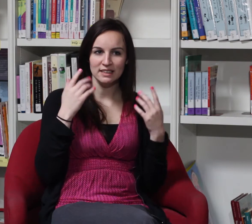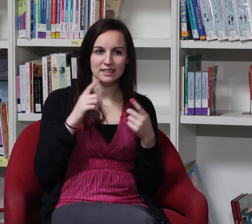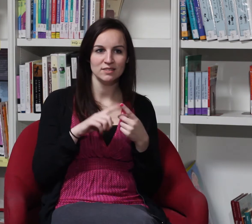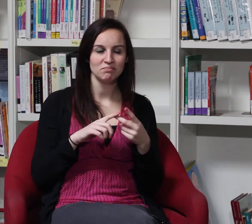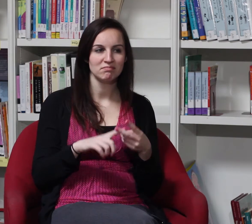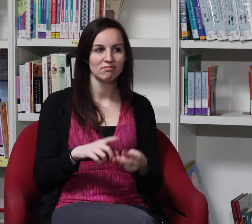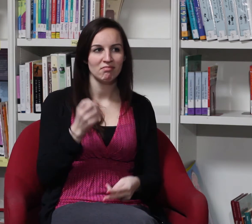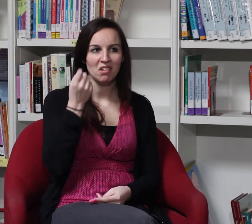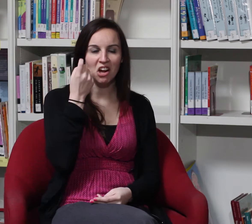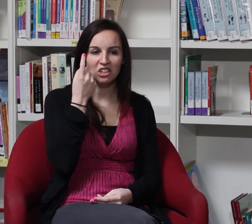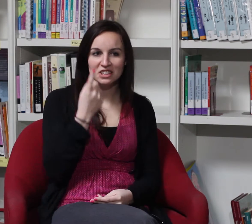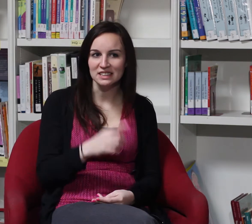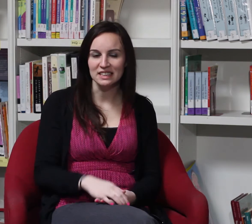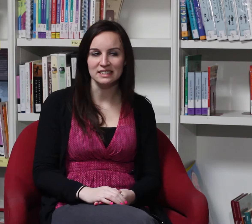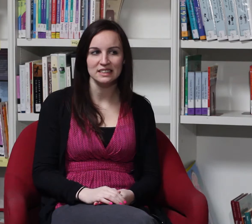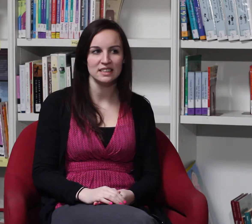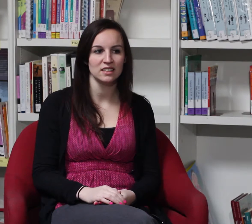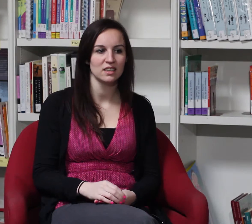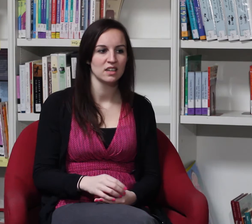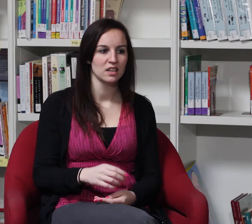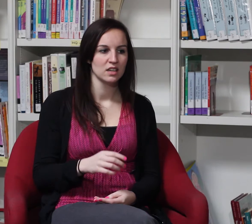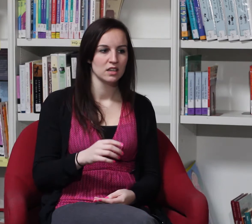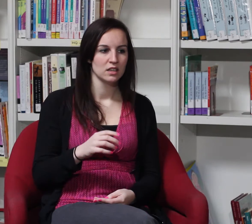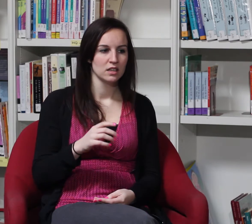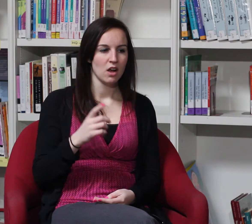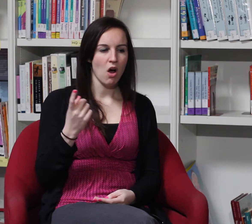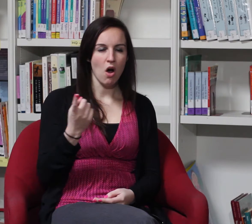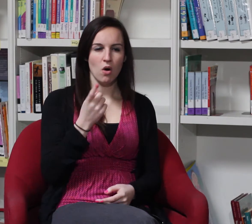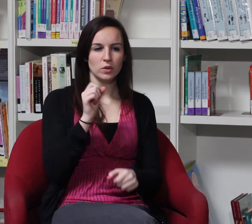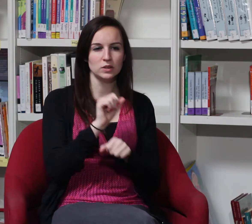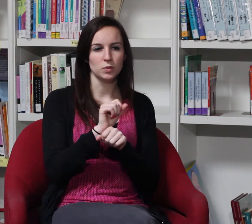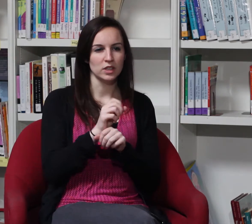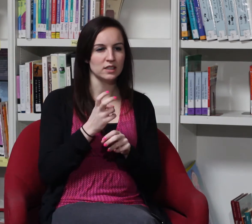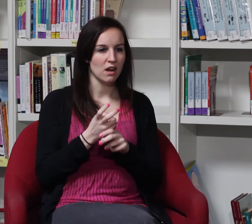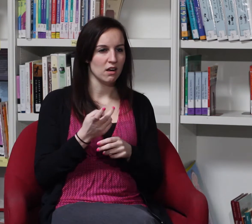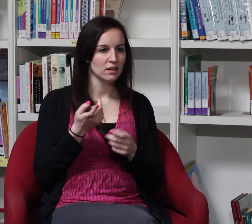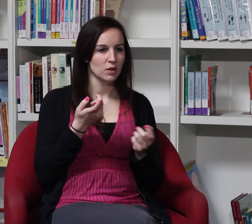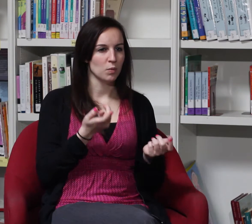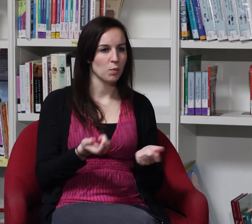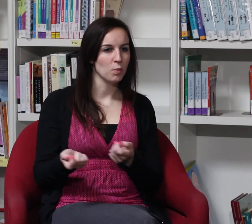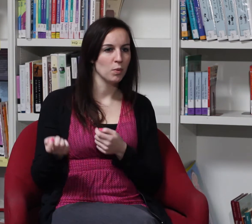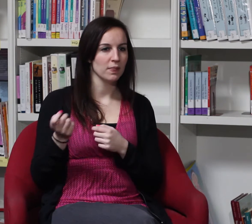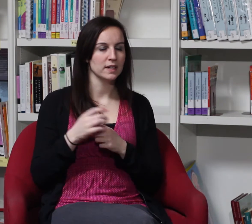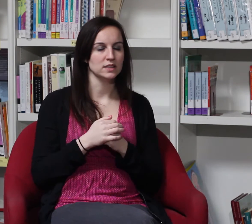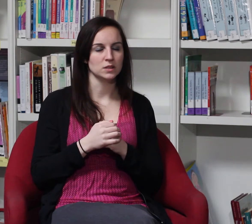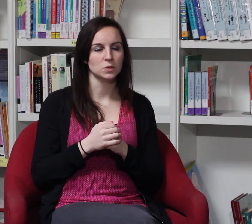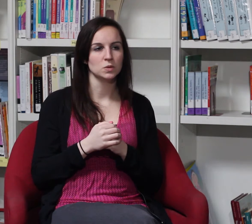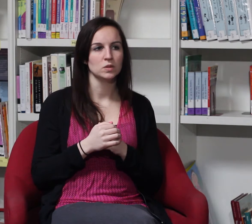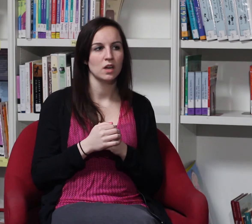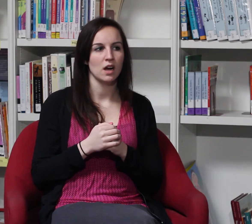friendly, understanding, always working hard at what they do,